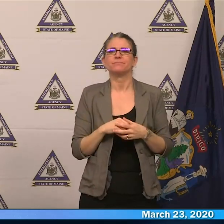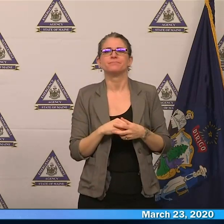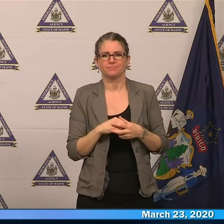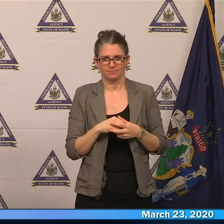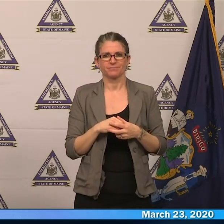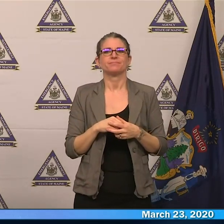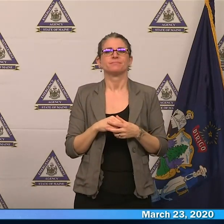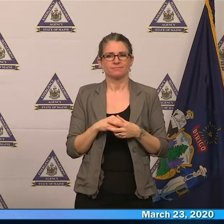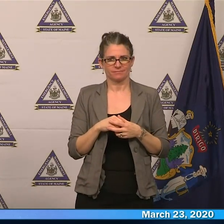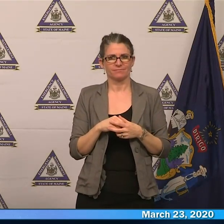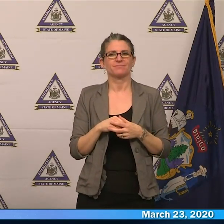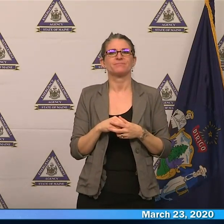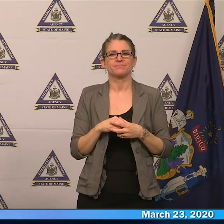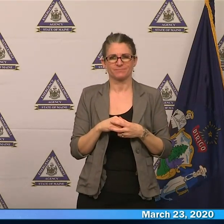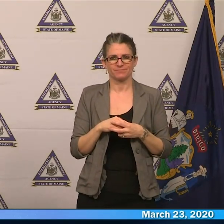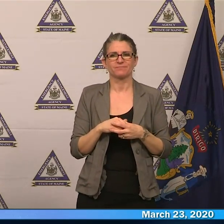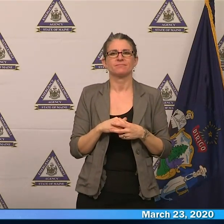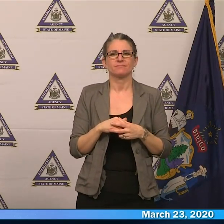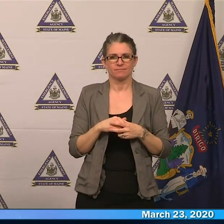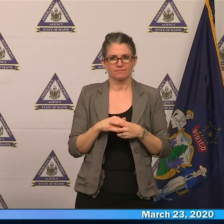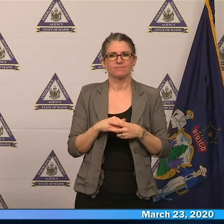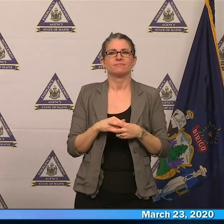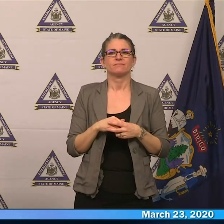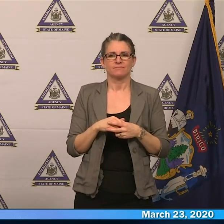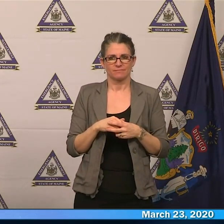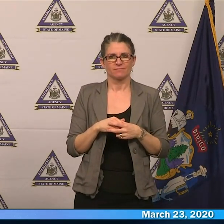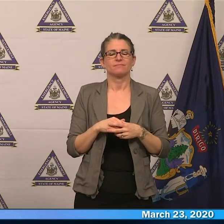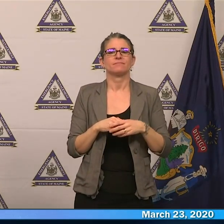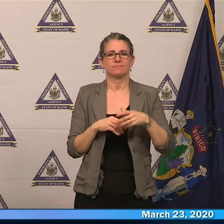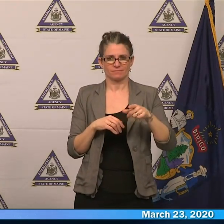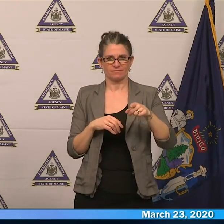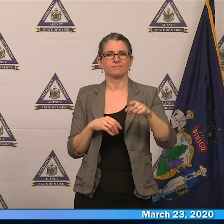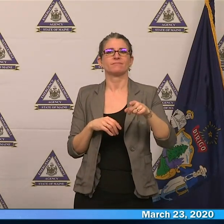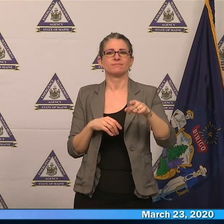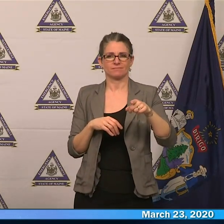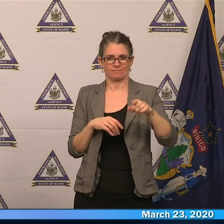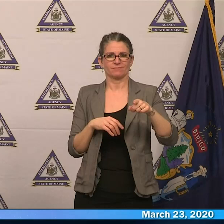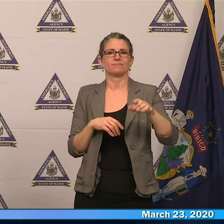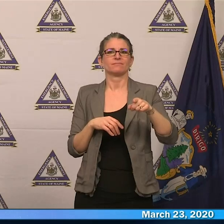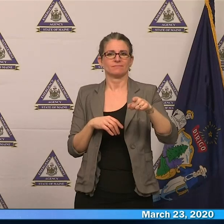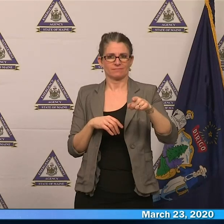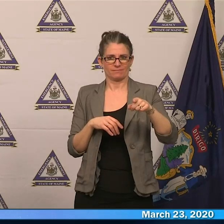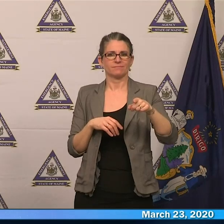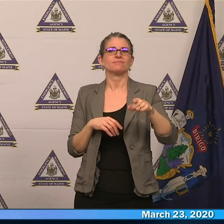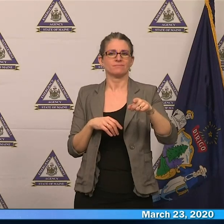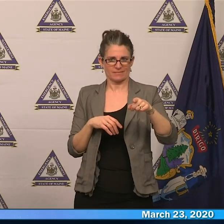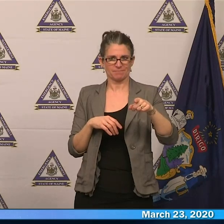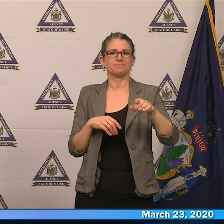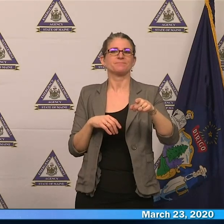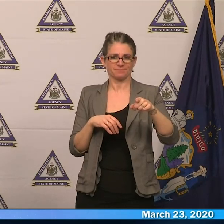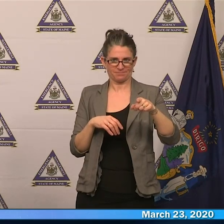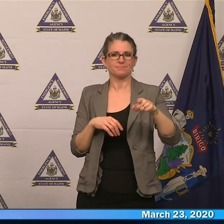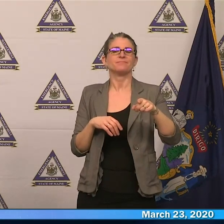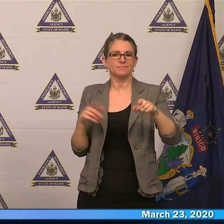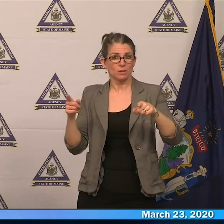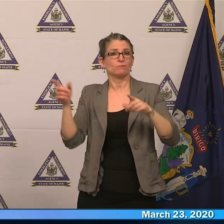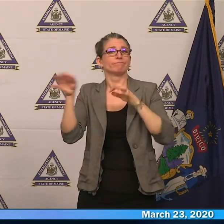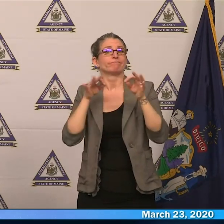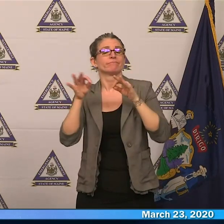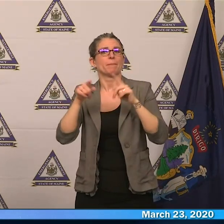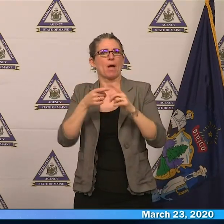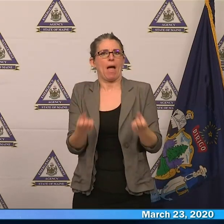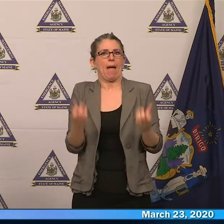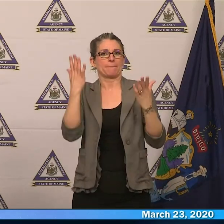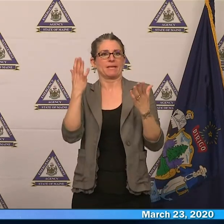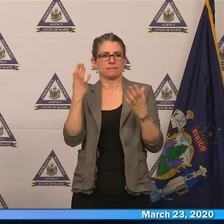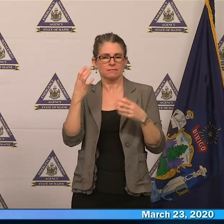equipment by hospitals, and then questions around price gouging. Let me say one thing really very clearly at the top. The PPE